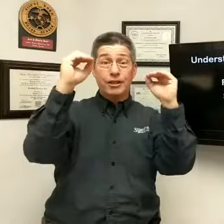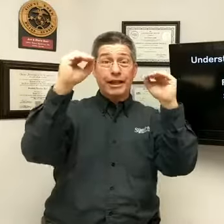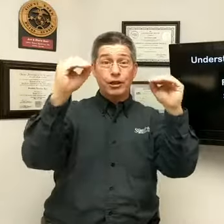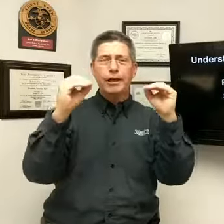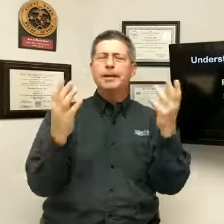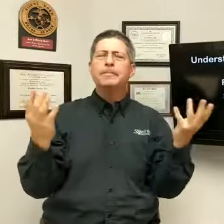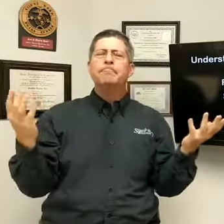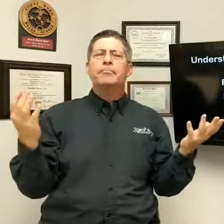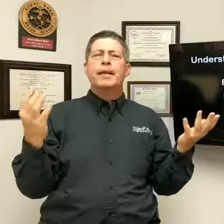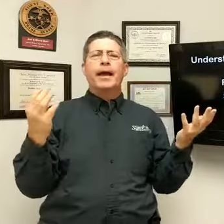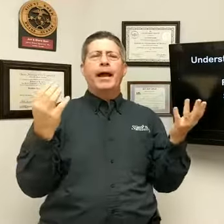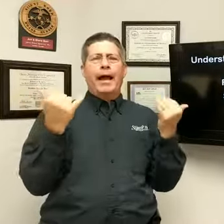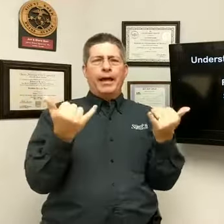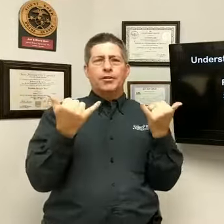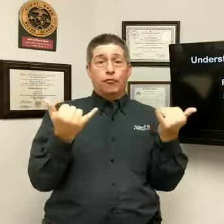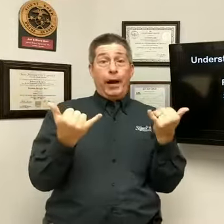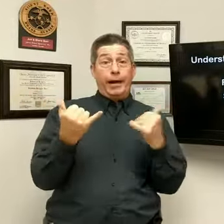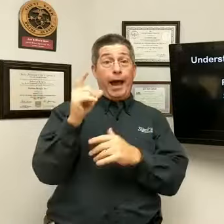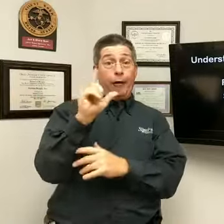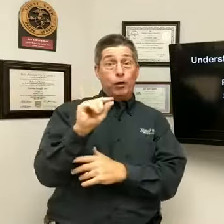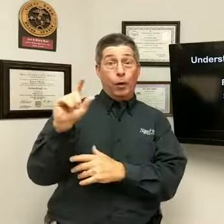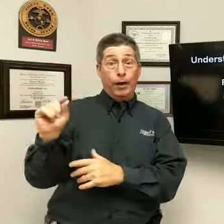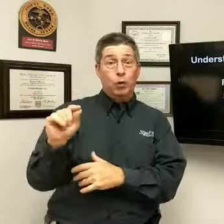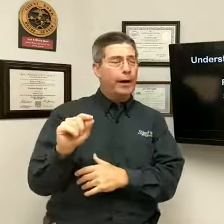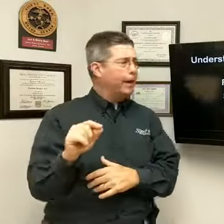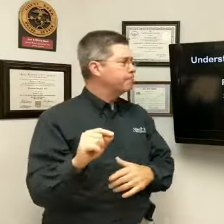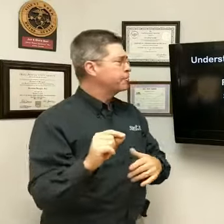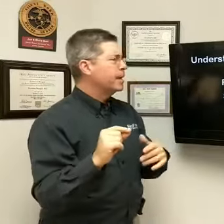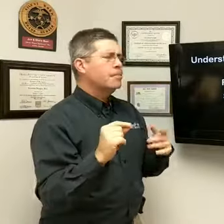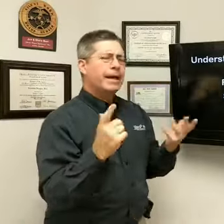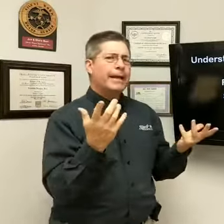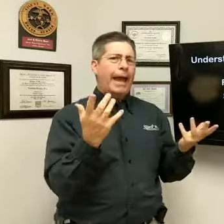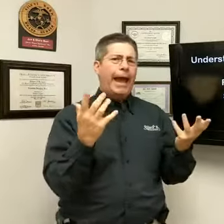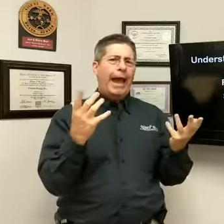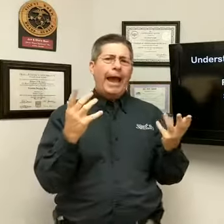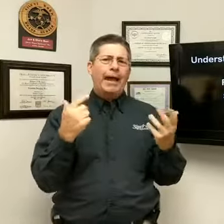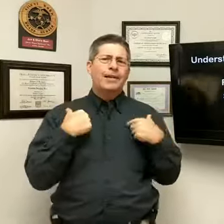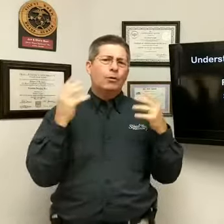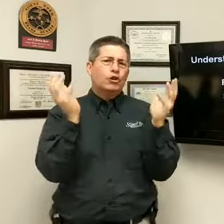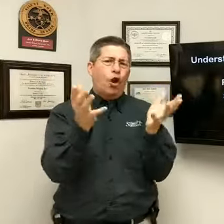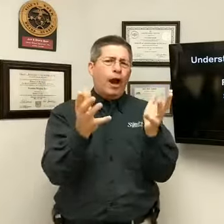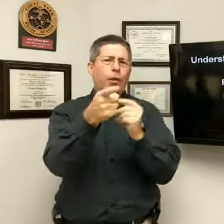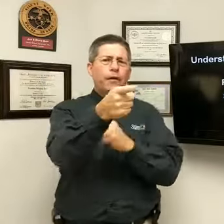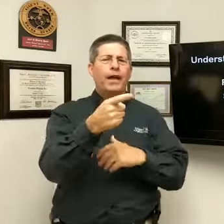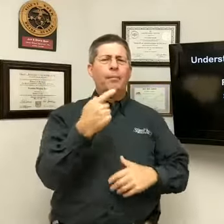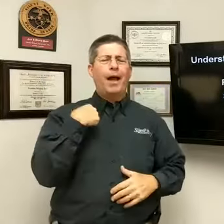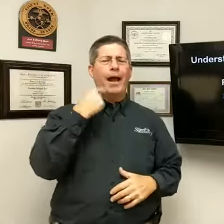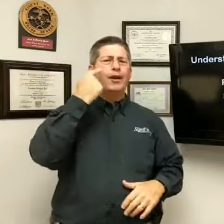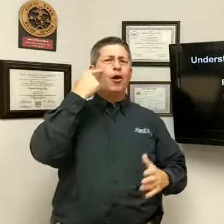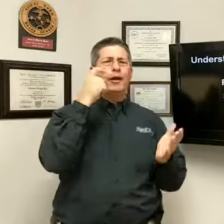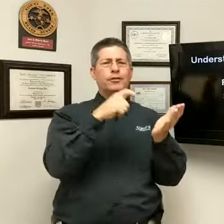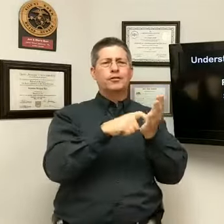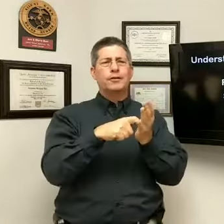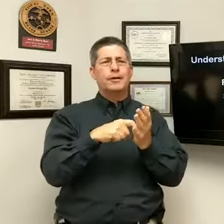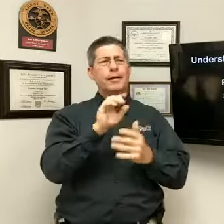teaching as of right now in 2020. But as I was talking with him, I noticed